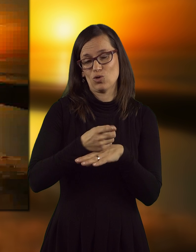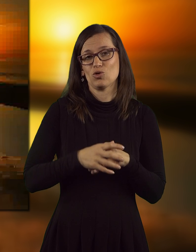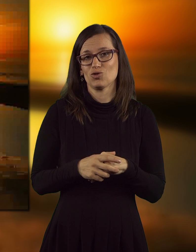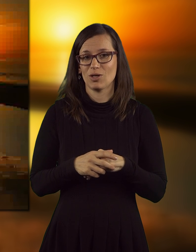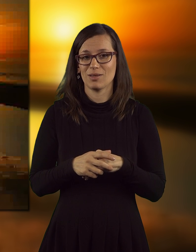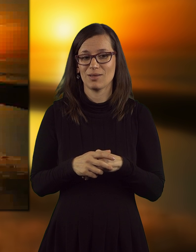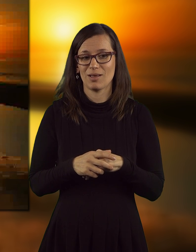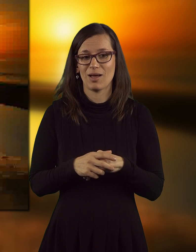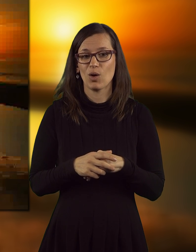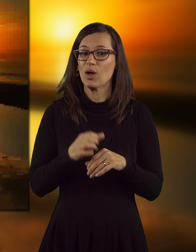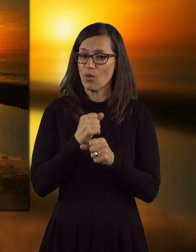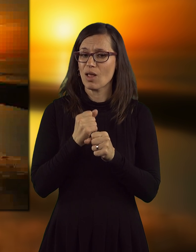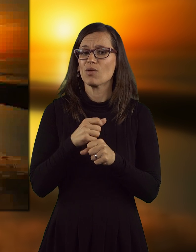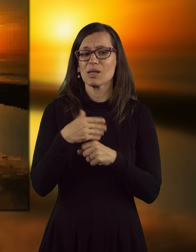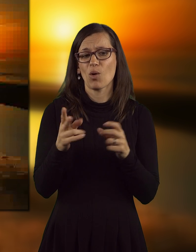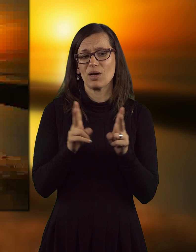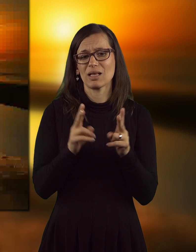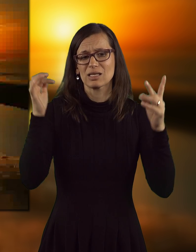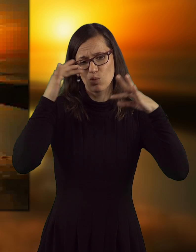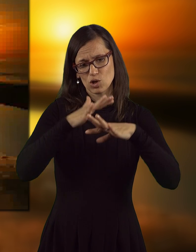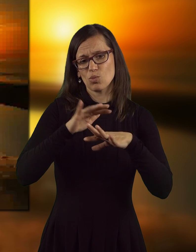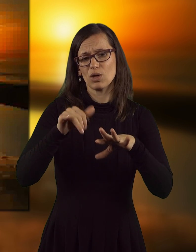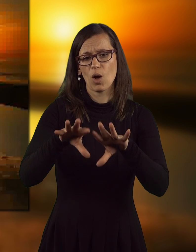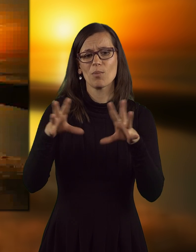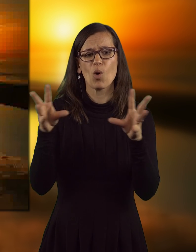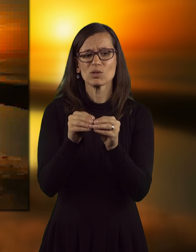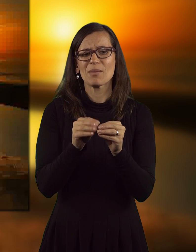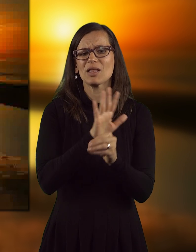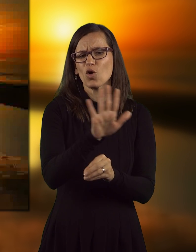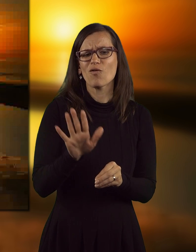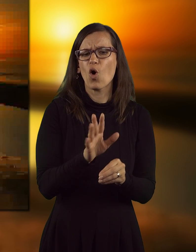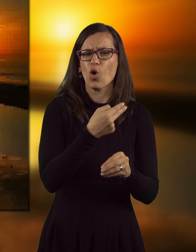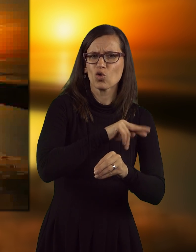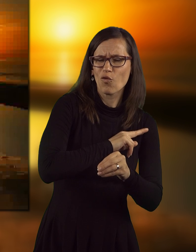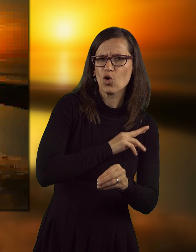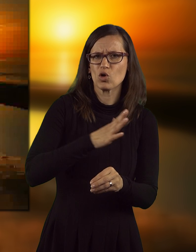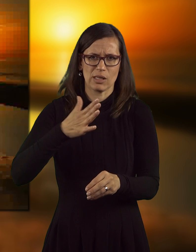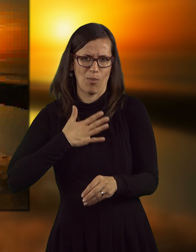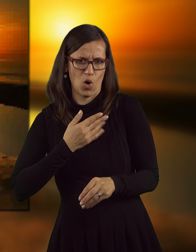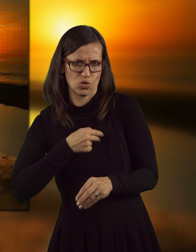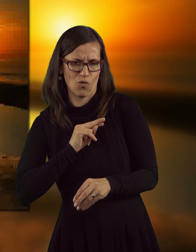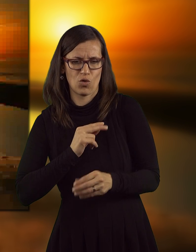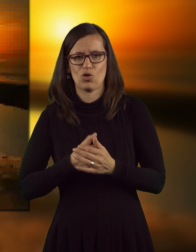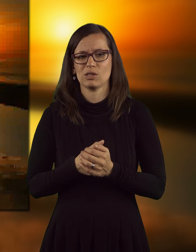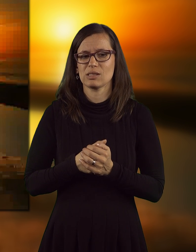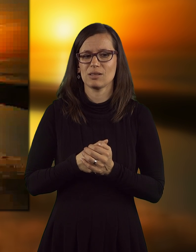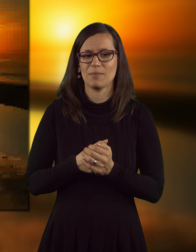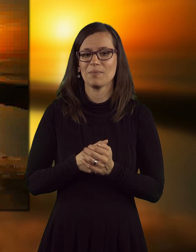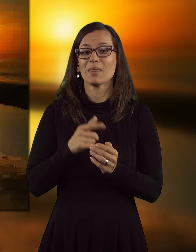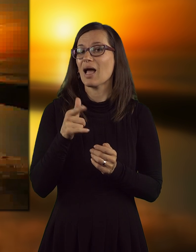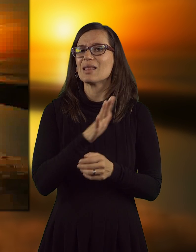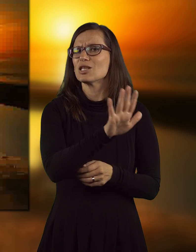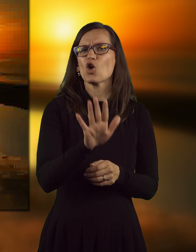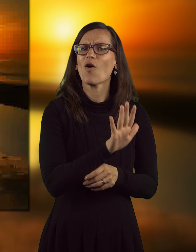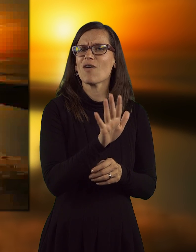of decision making. We have a little covenant we have drafted, which outlines their responsibility and mine. What is their